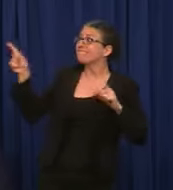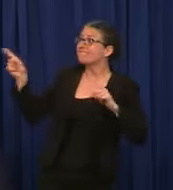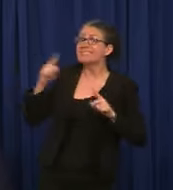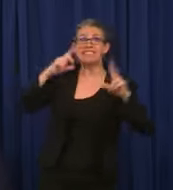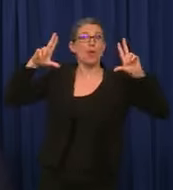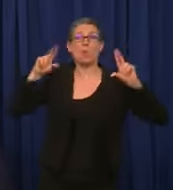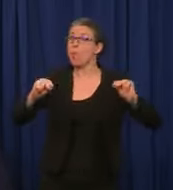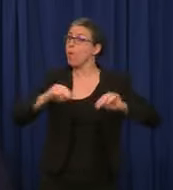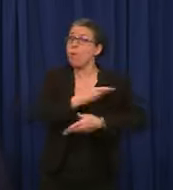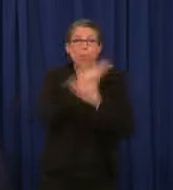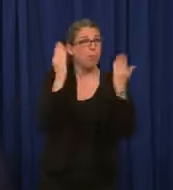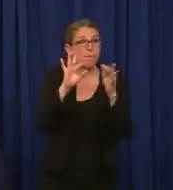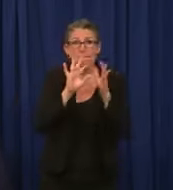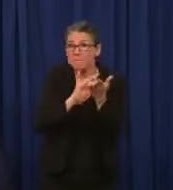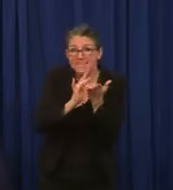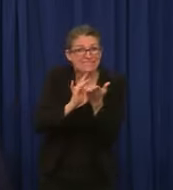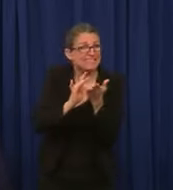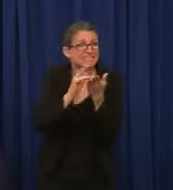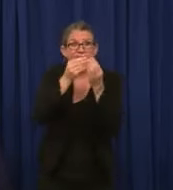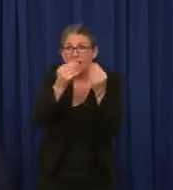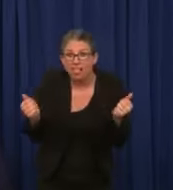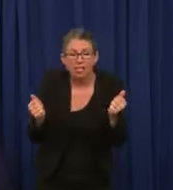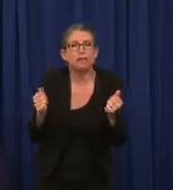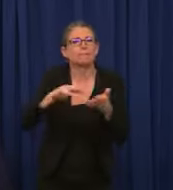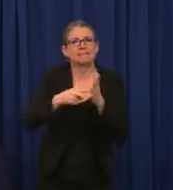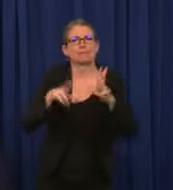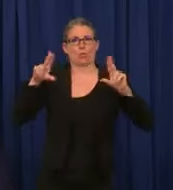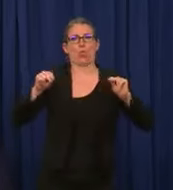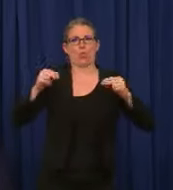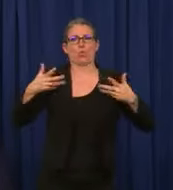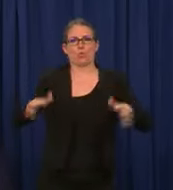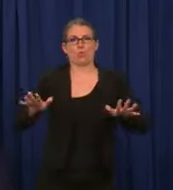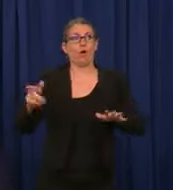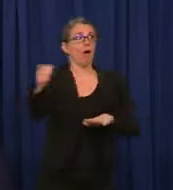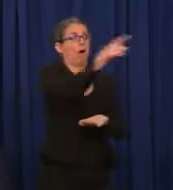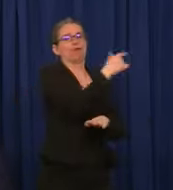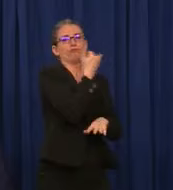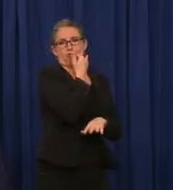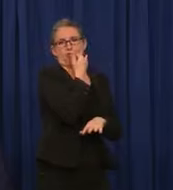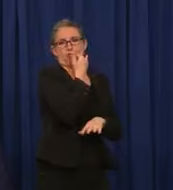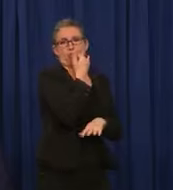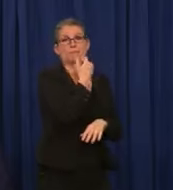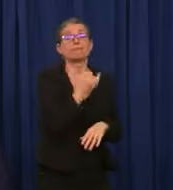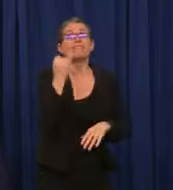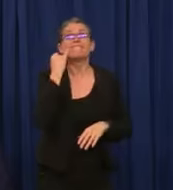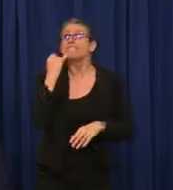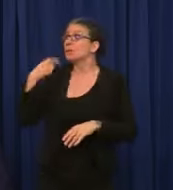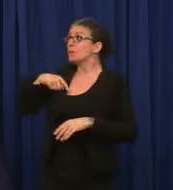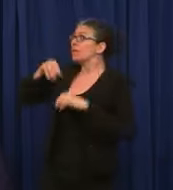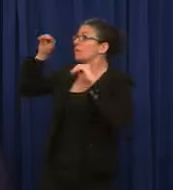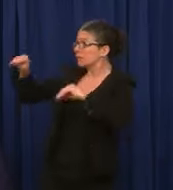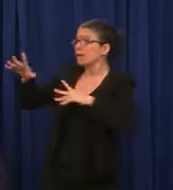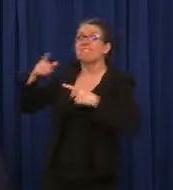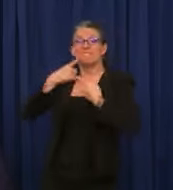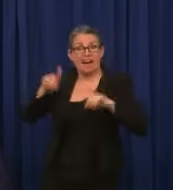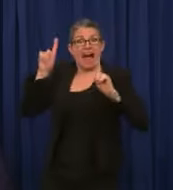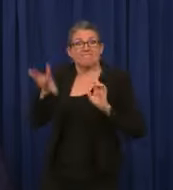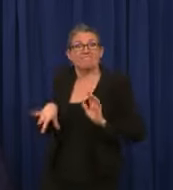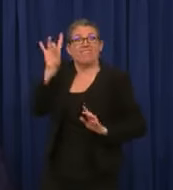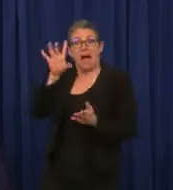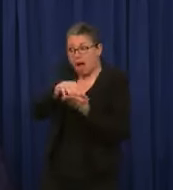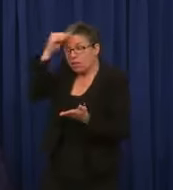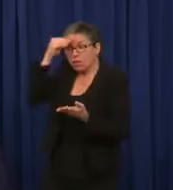you exercise that healthy skepticism is the best way to make sure you are armed with the best, most accurate